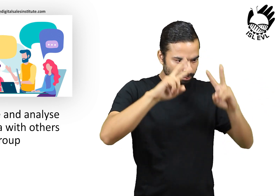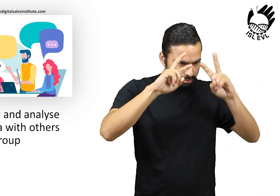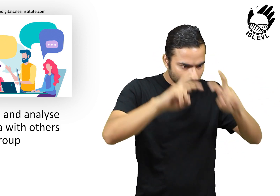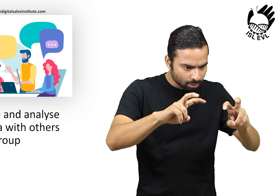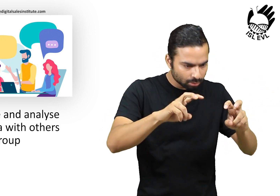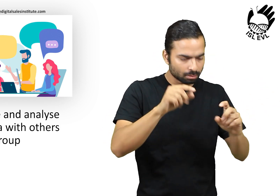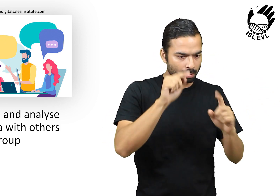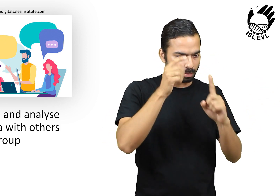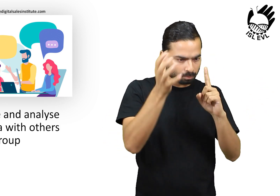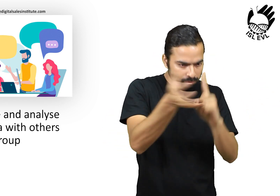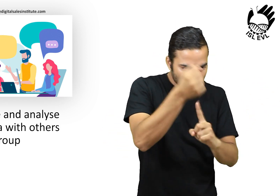water.